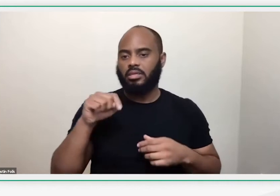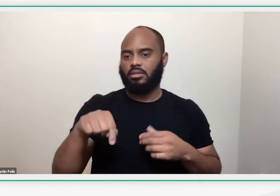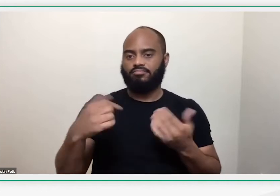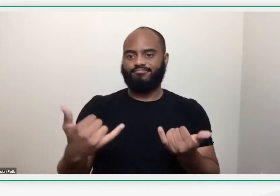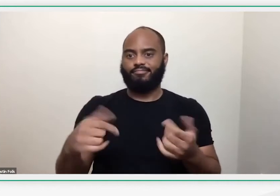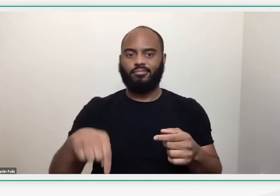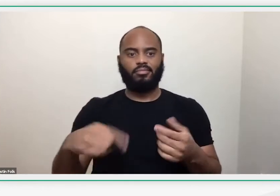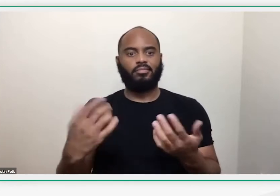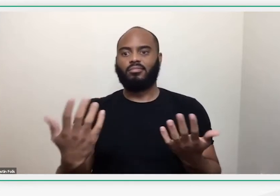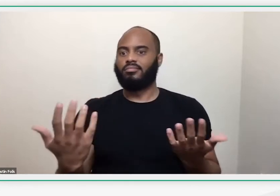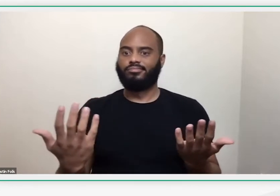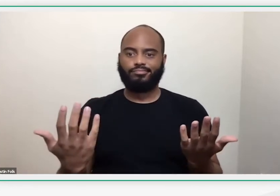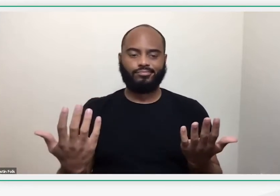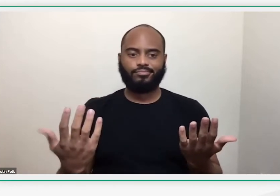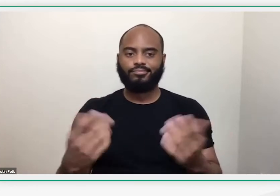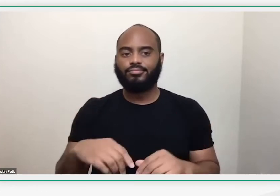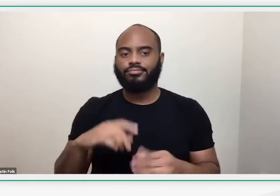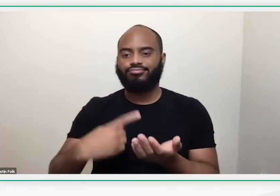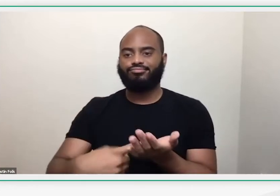And I think it's time we go ahead and get started.